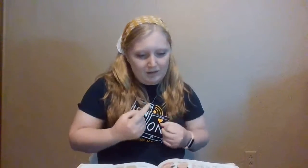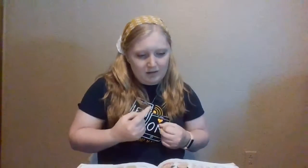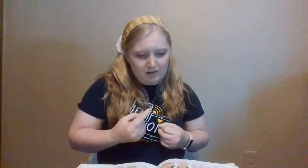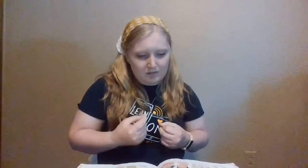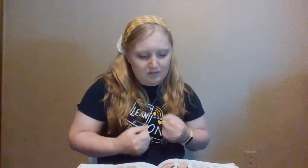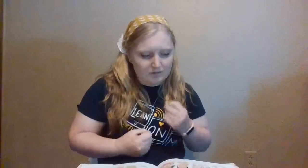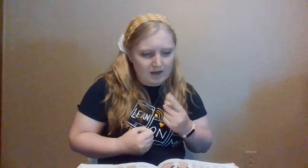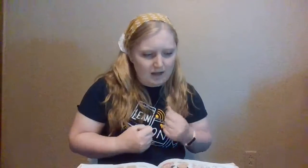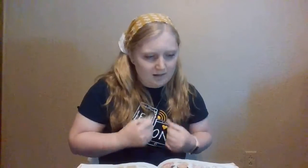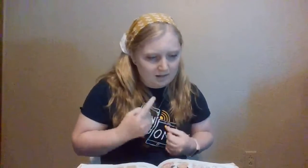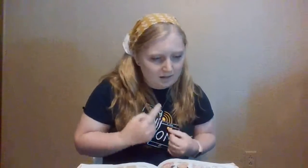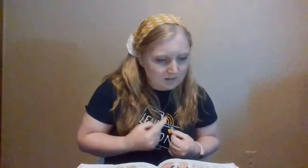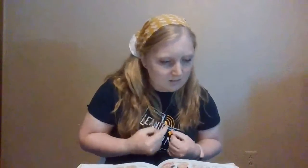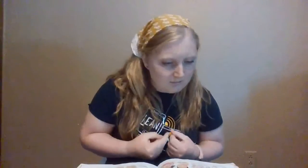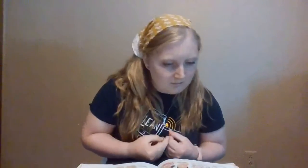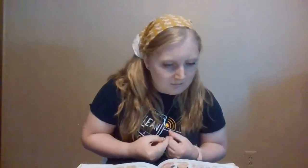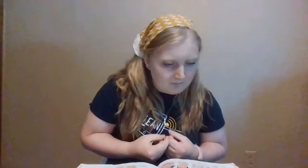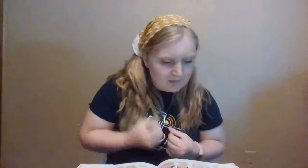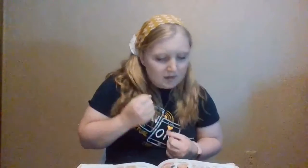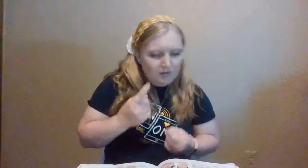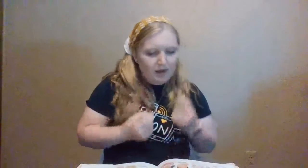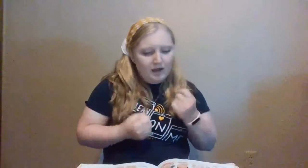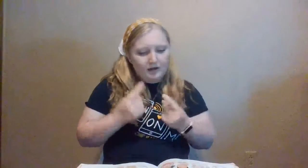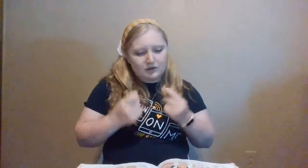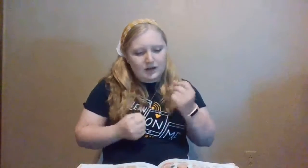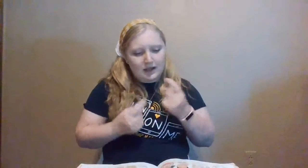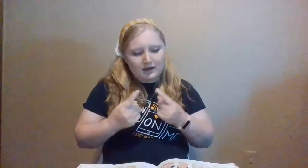Cracker Jack. Cracker Jack.